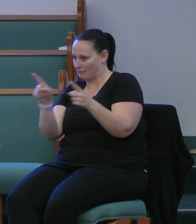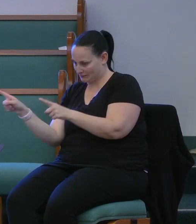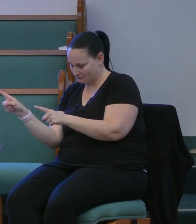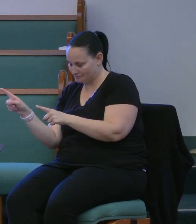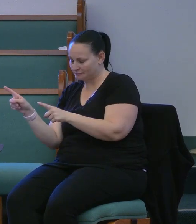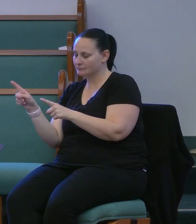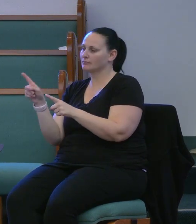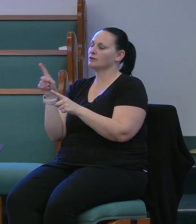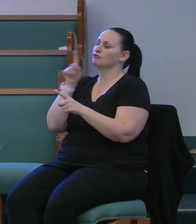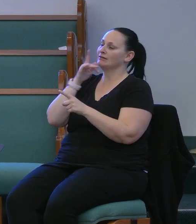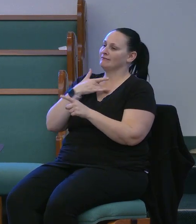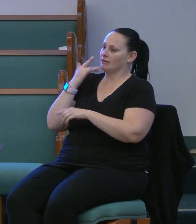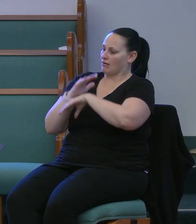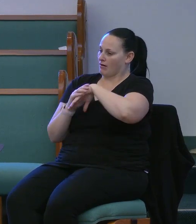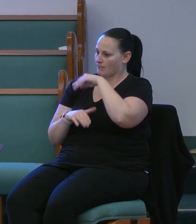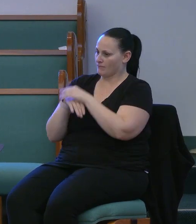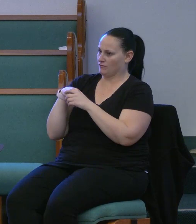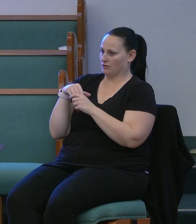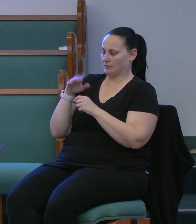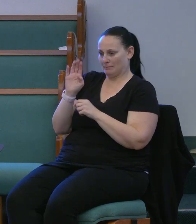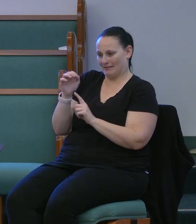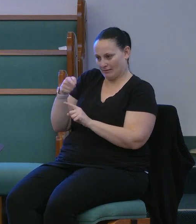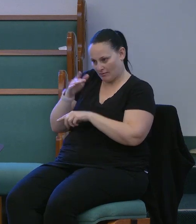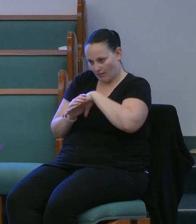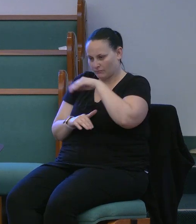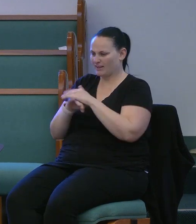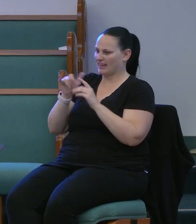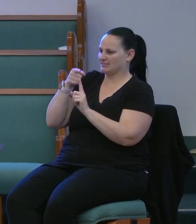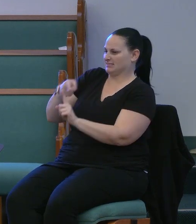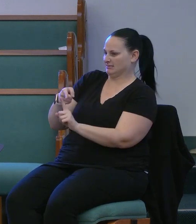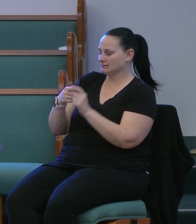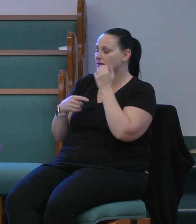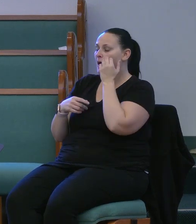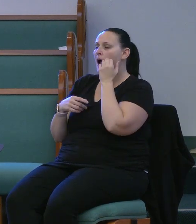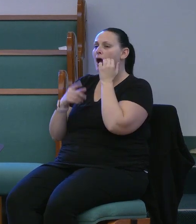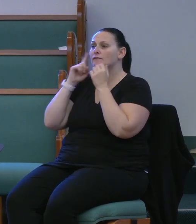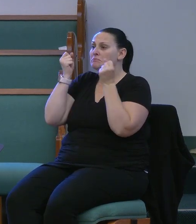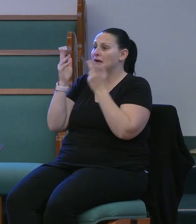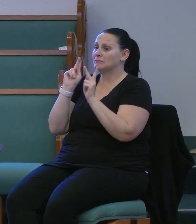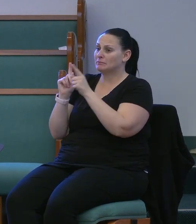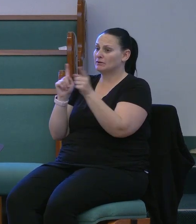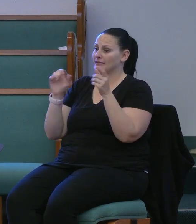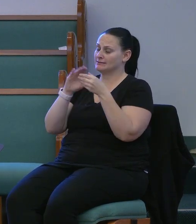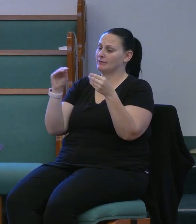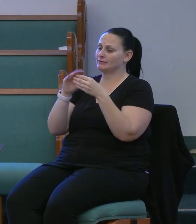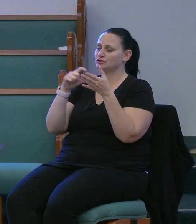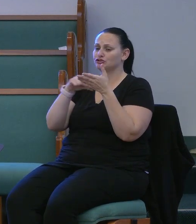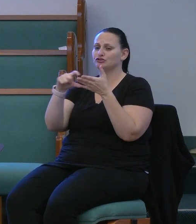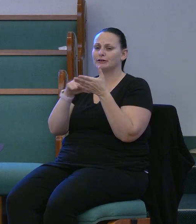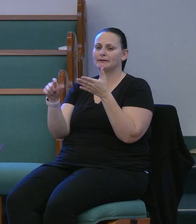Be comforted is part of his point. For many, this passage